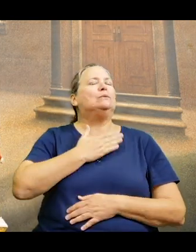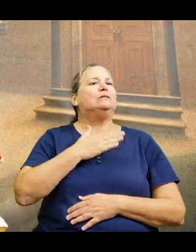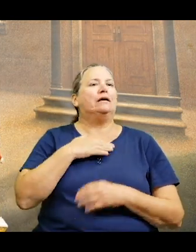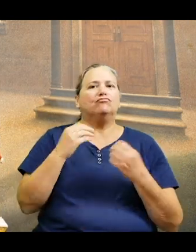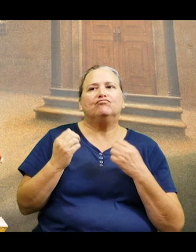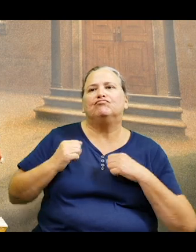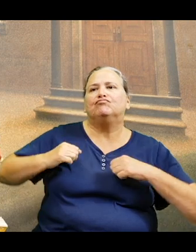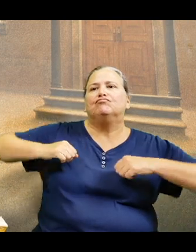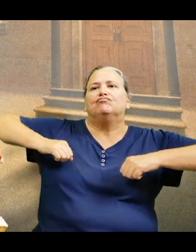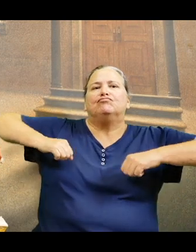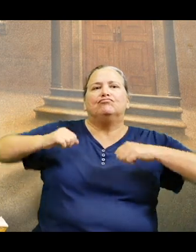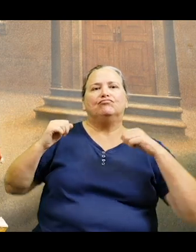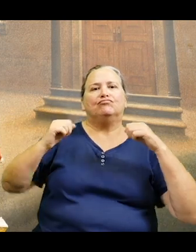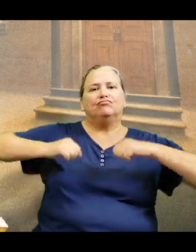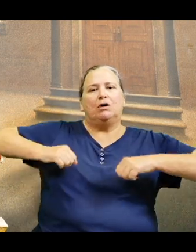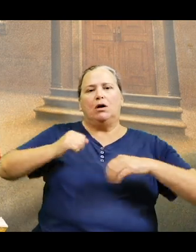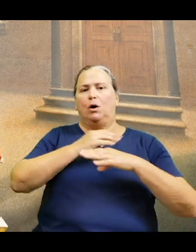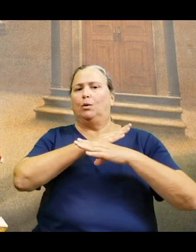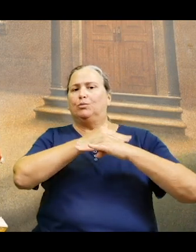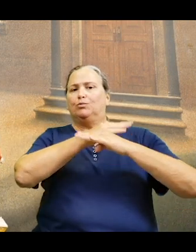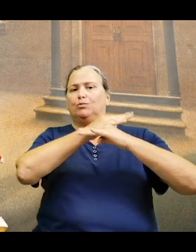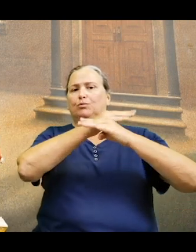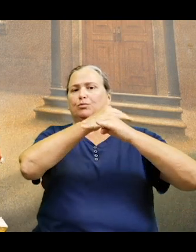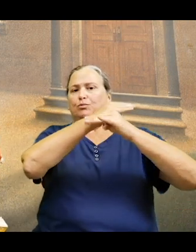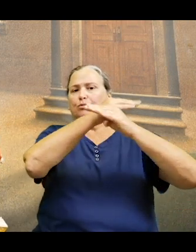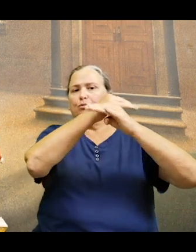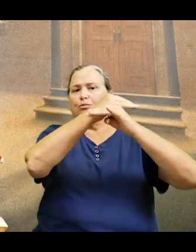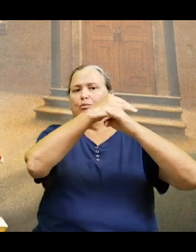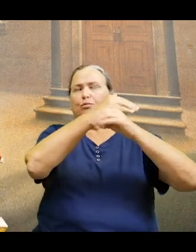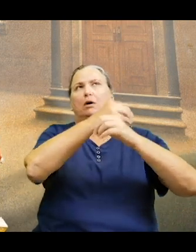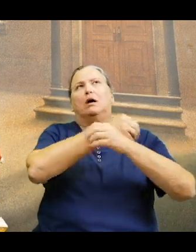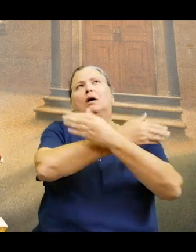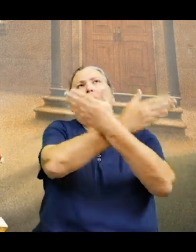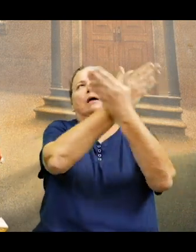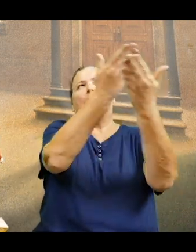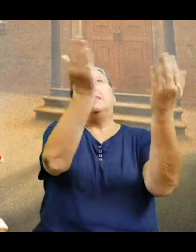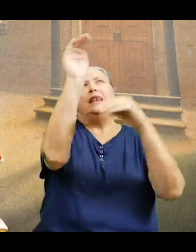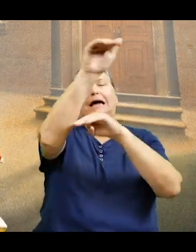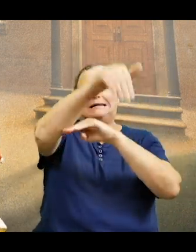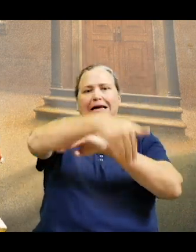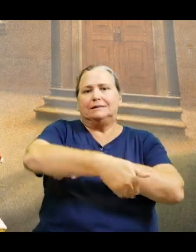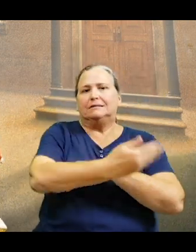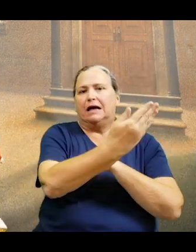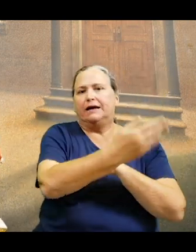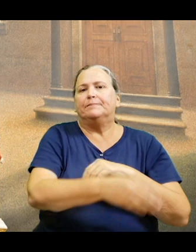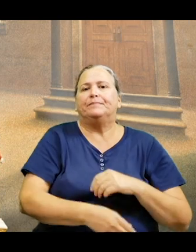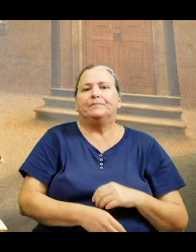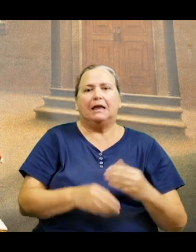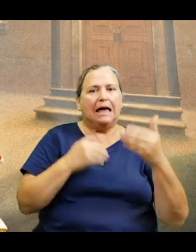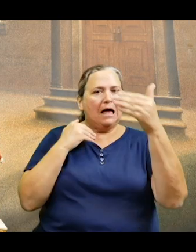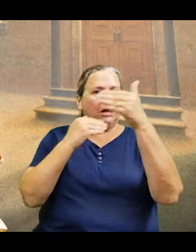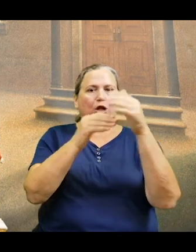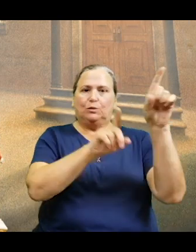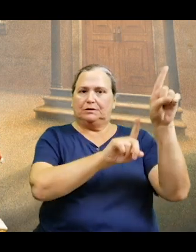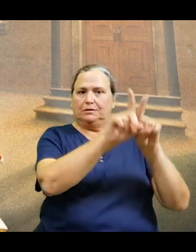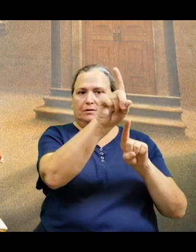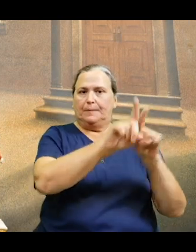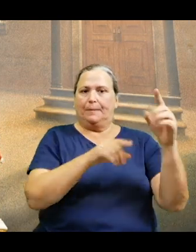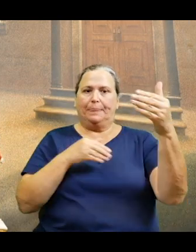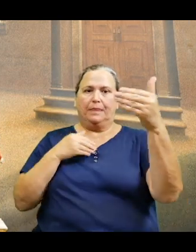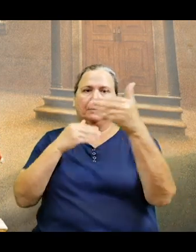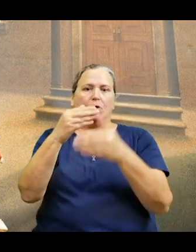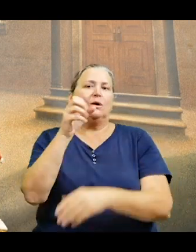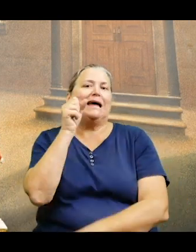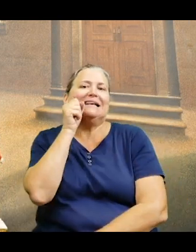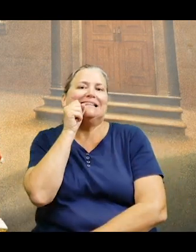flew off Lawrence's shoulders, out of his hands and up into the nighttime sky, toward the stars, toward Sarah